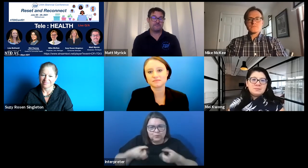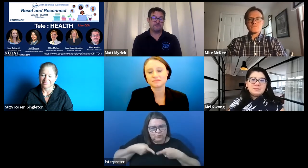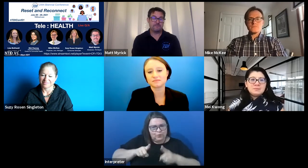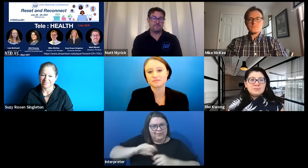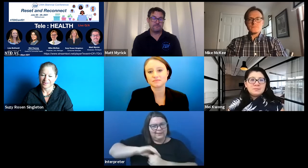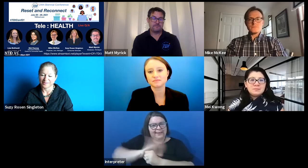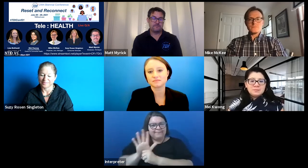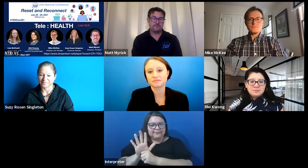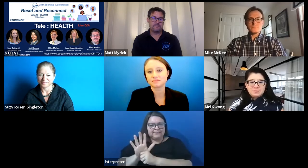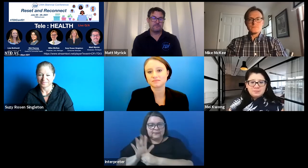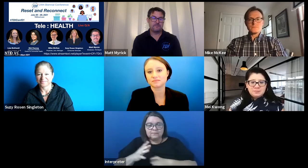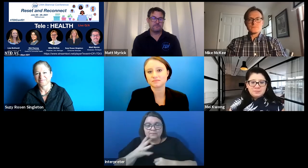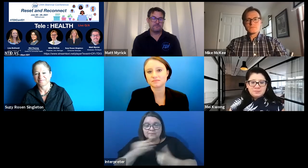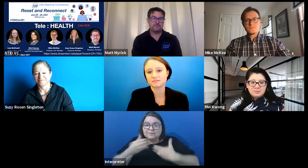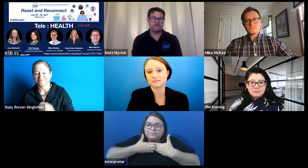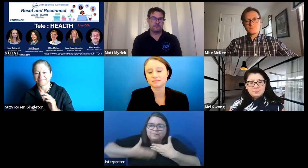purposes?